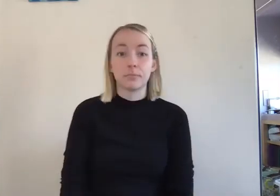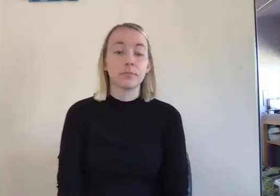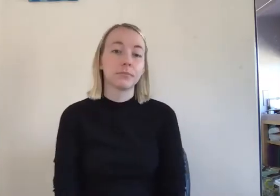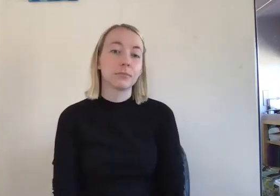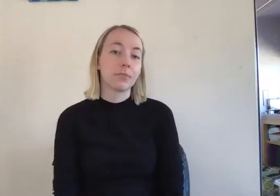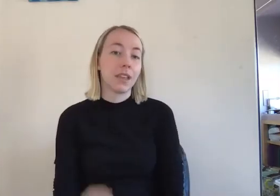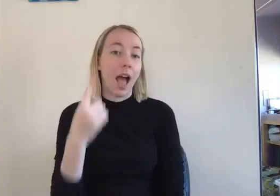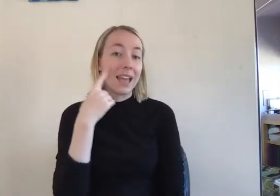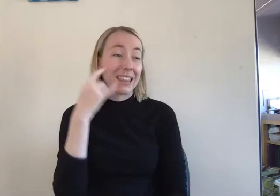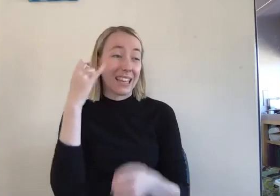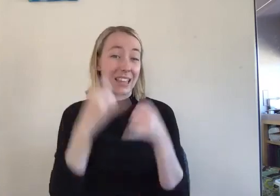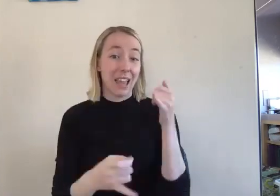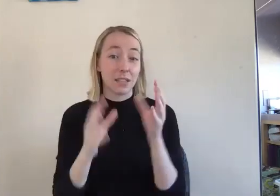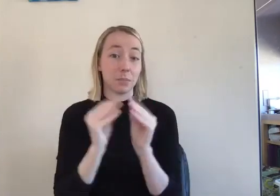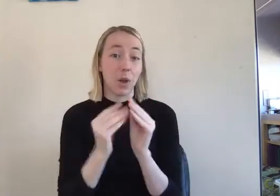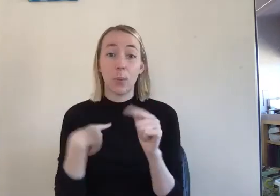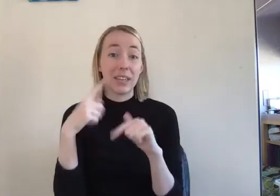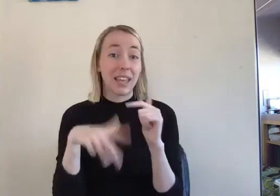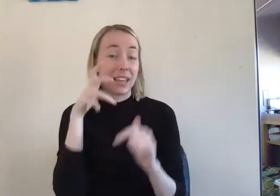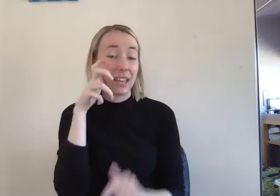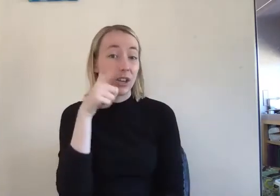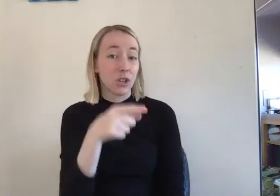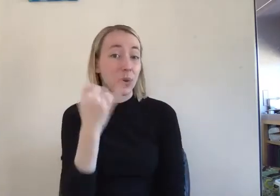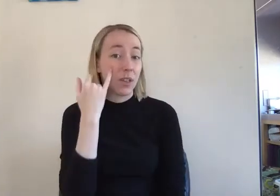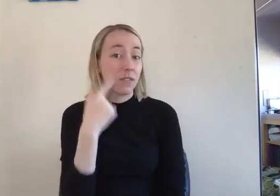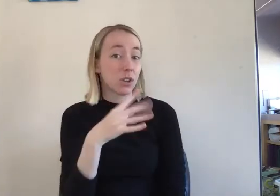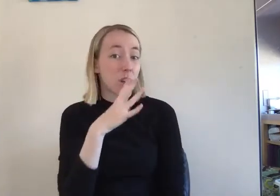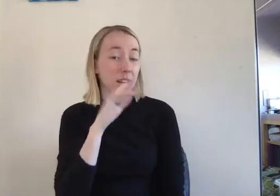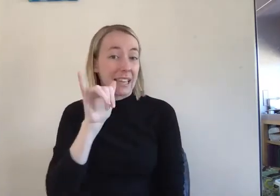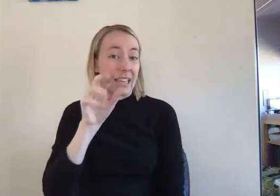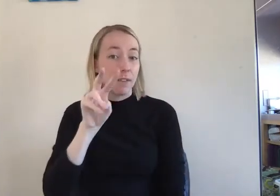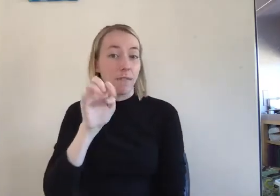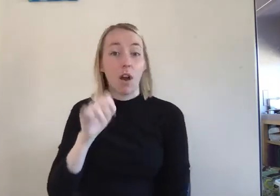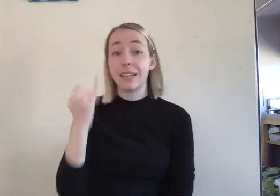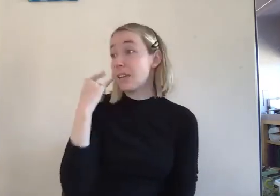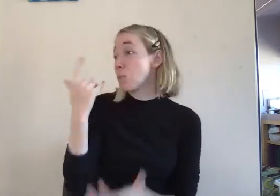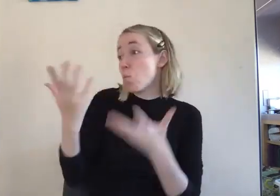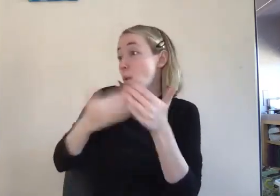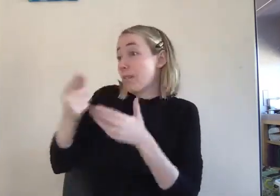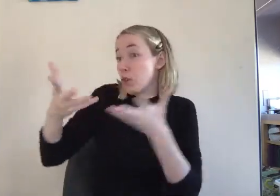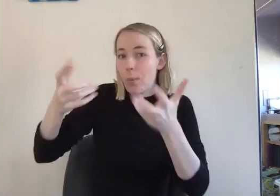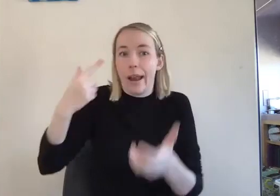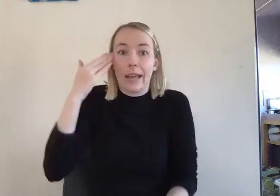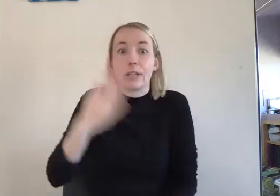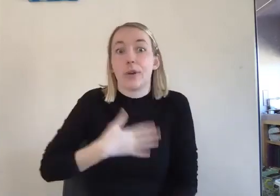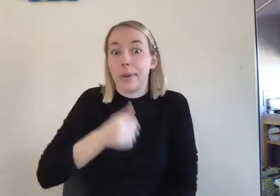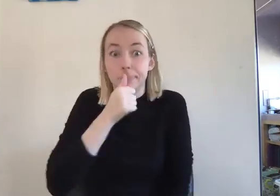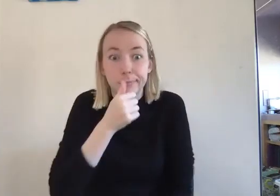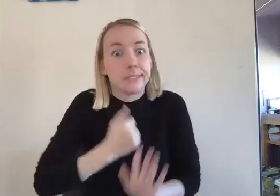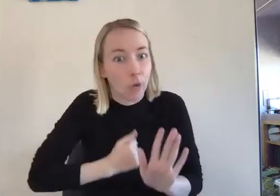I think at the last meeting, we can't hear you, Yvonne, in case you're talking. whatever you would like to do. I'm sorry, I didn't know I had my